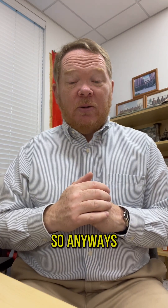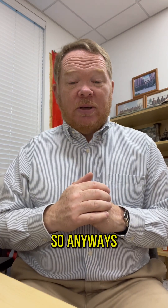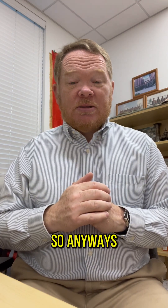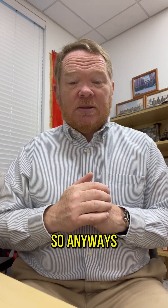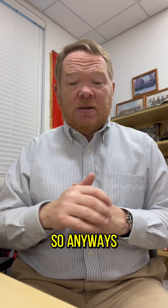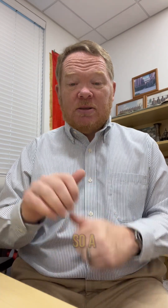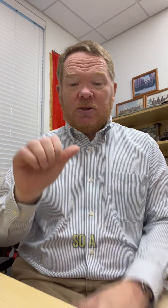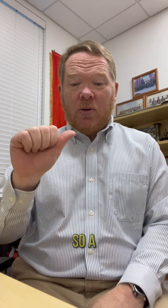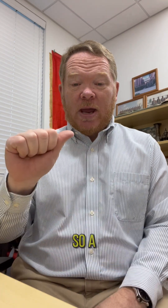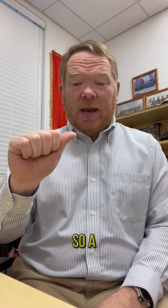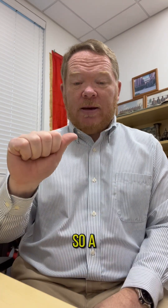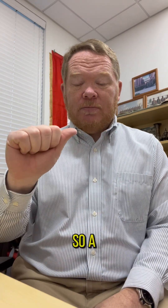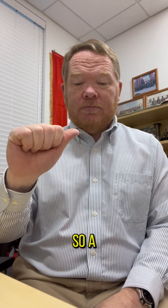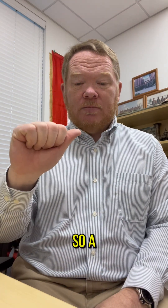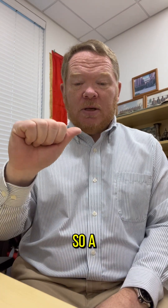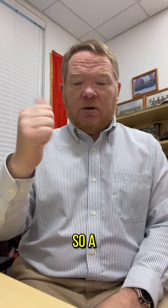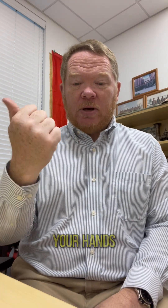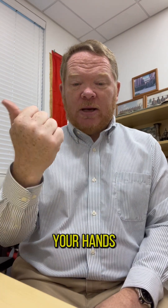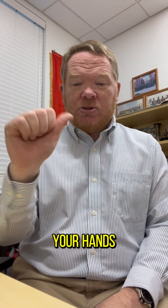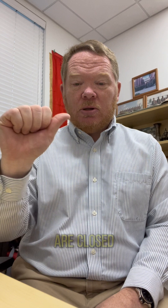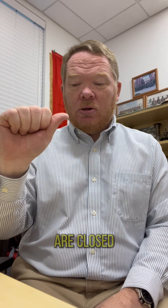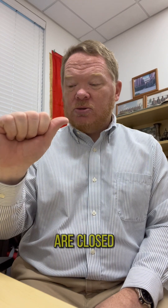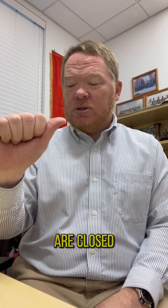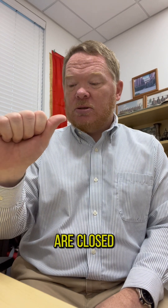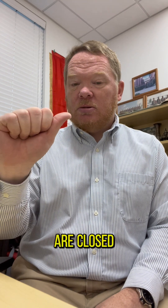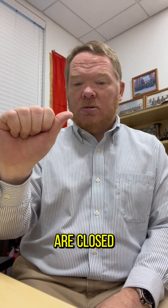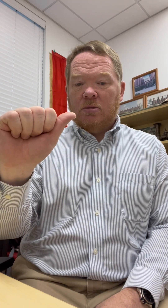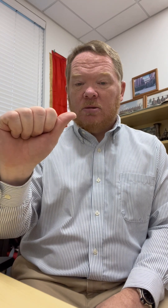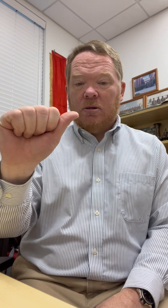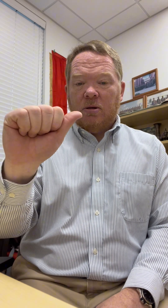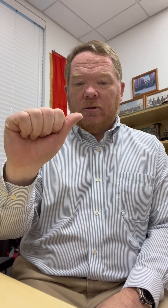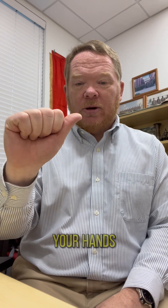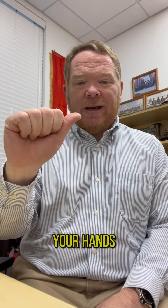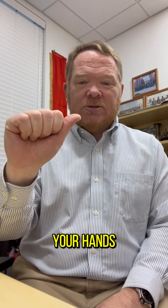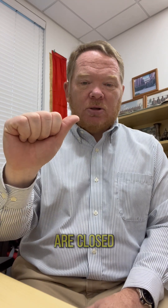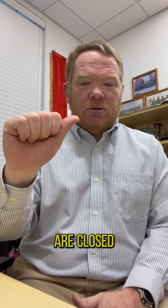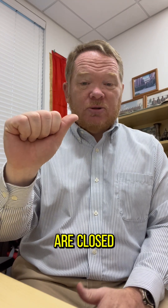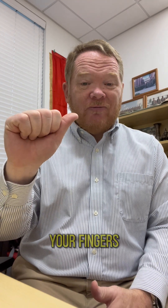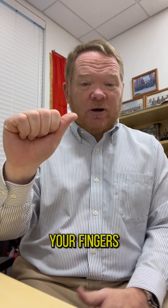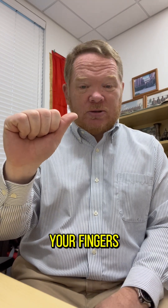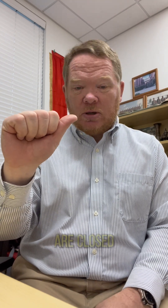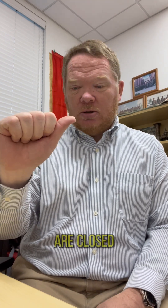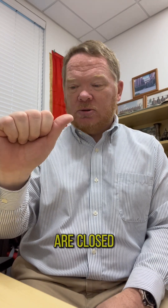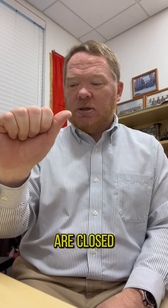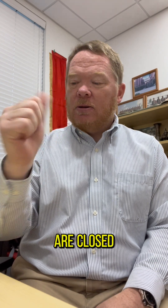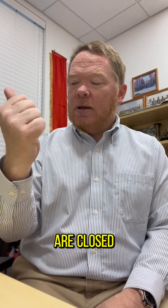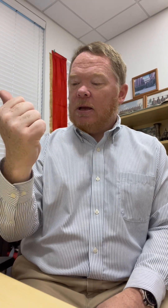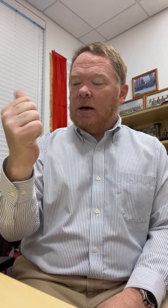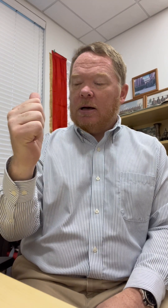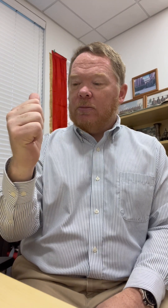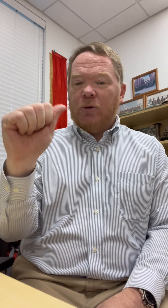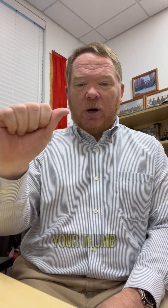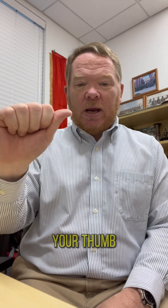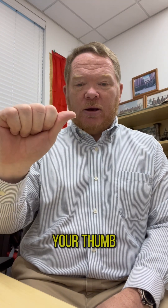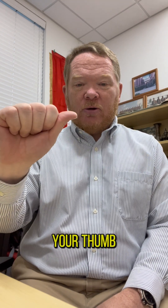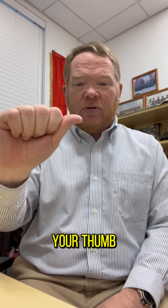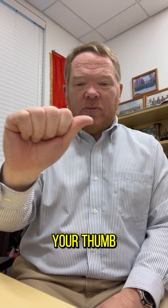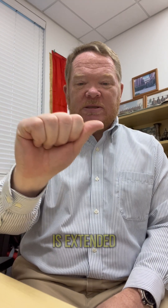anyways, so A, your hands are closed. Your hands are closed. Your fingers are closed. Your thumb is